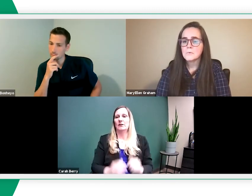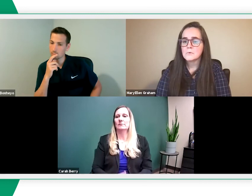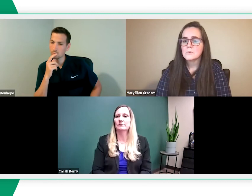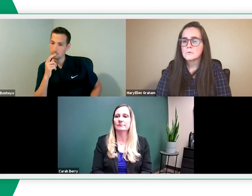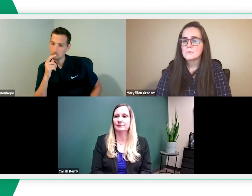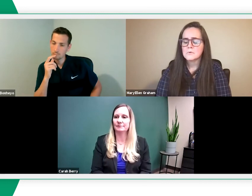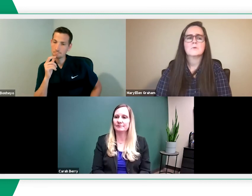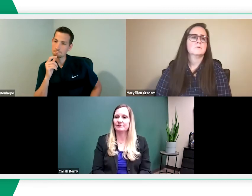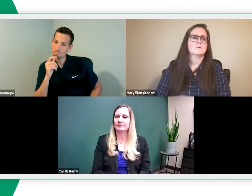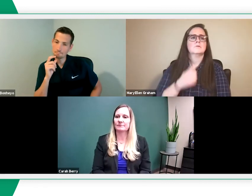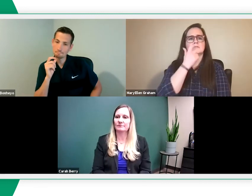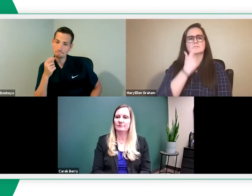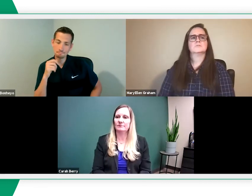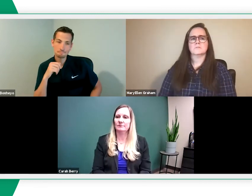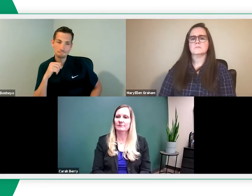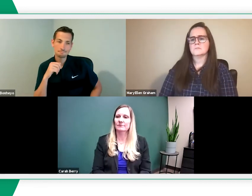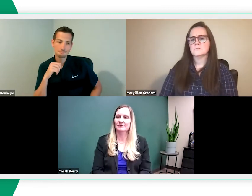or business or anything like that. It can be different.